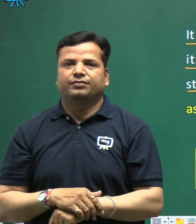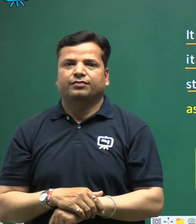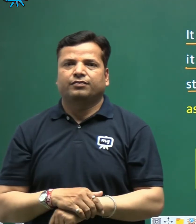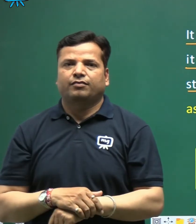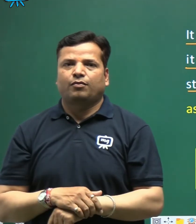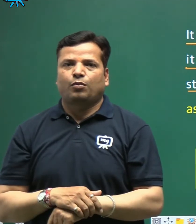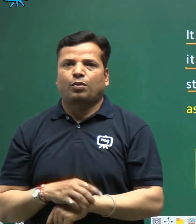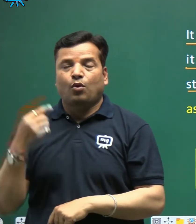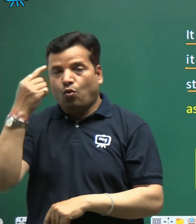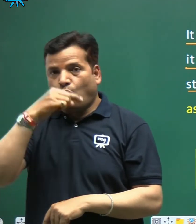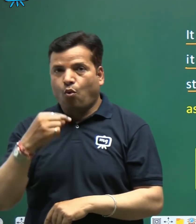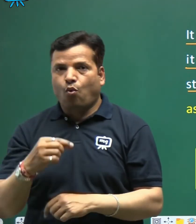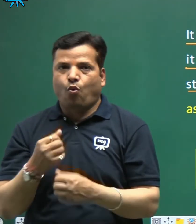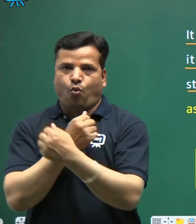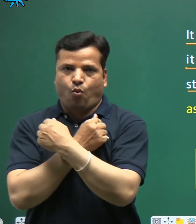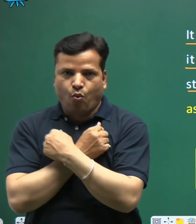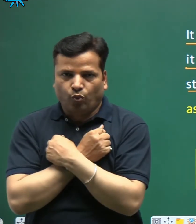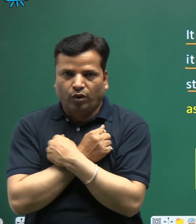who loved